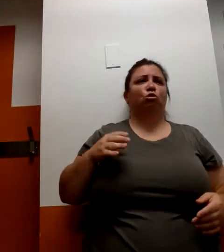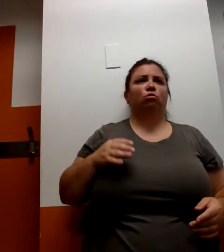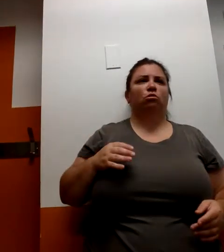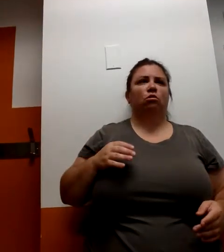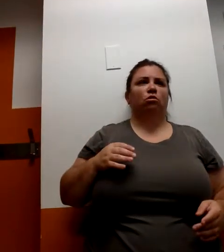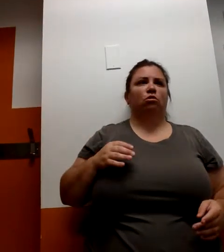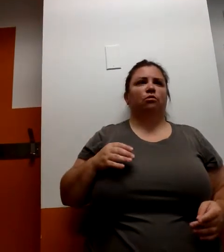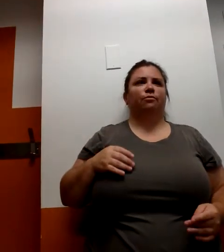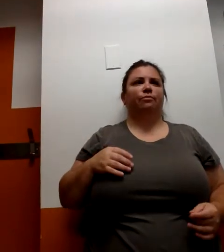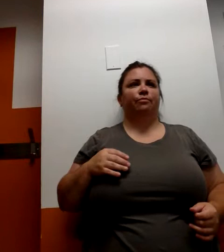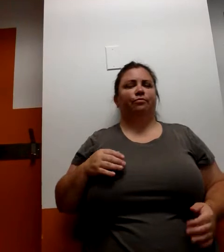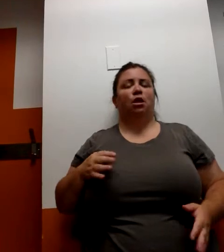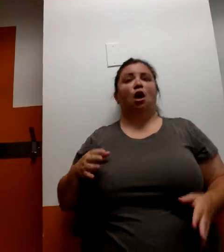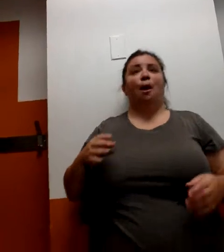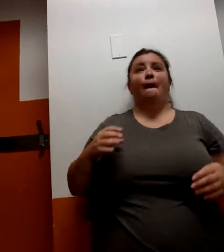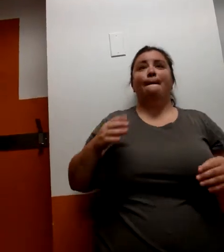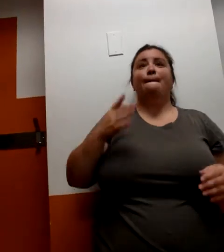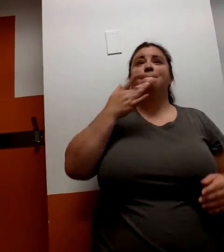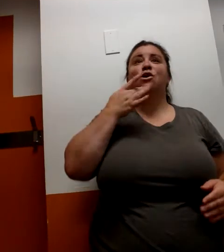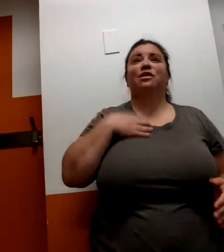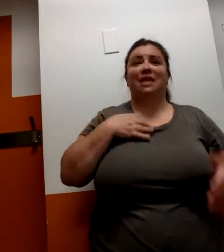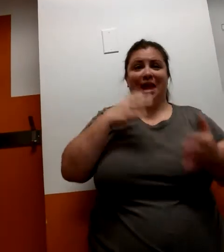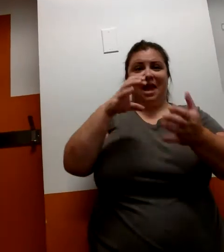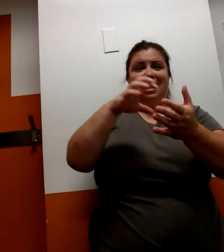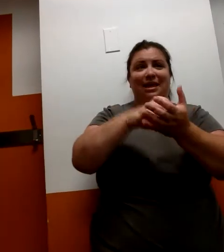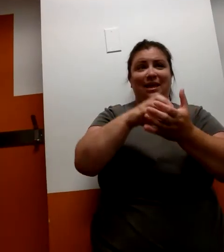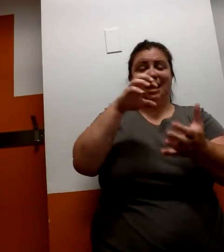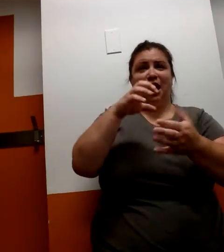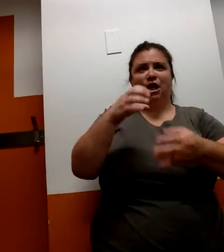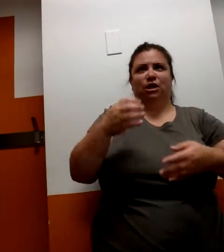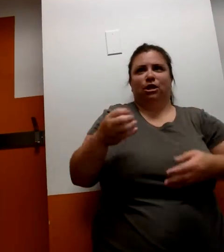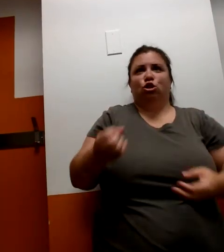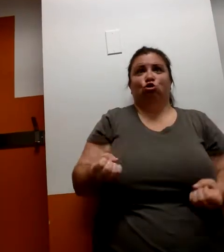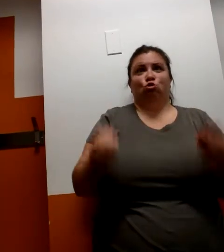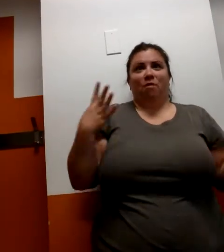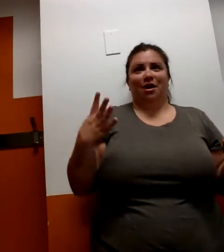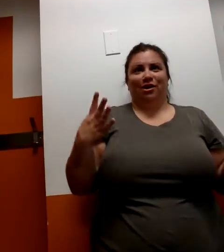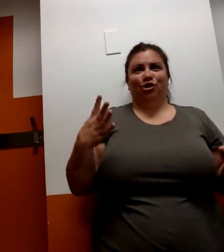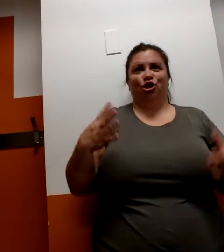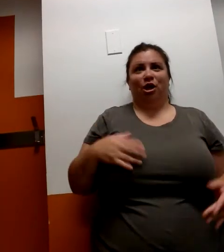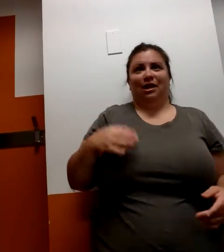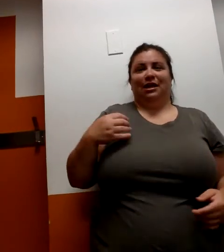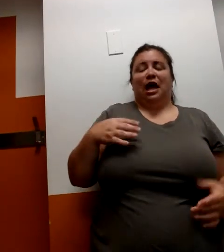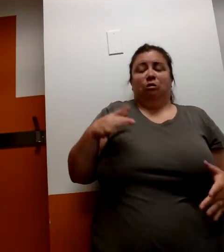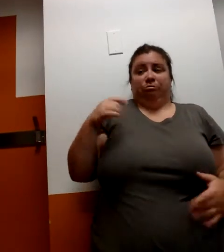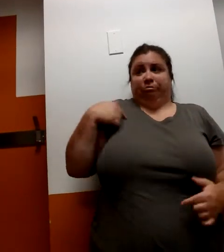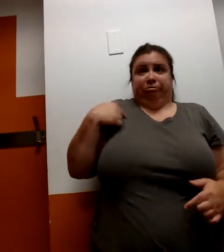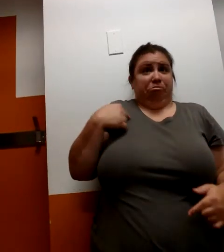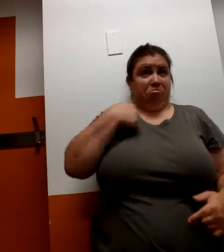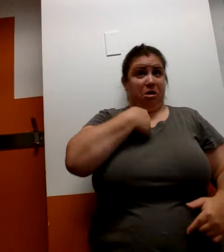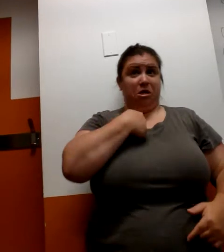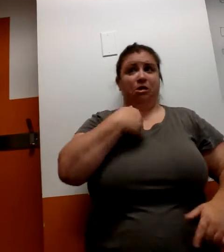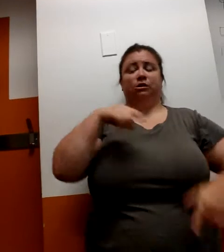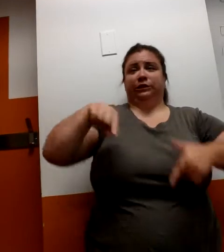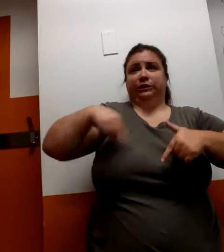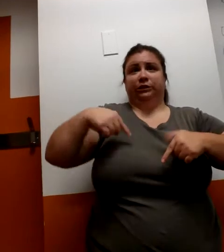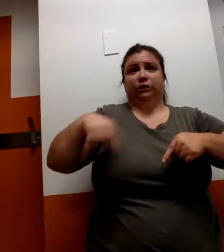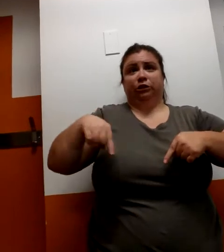much birthday cake. That's what we discovered it was. But I was nervous because what's happening? What's the stressor I was under last